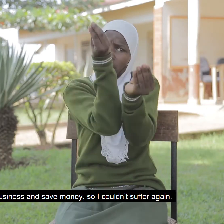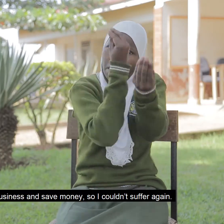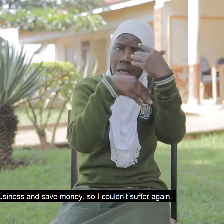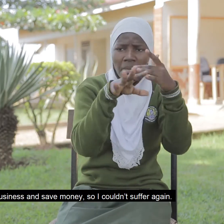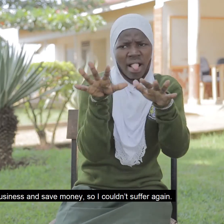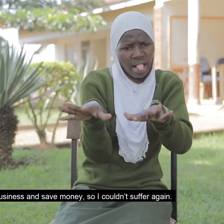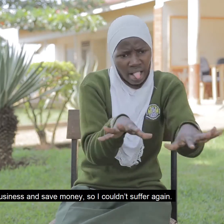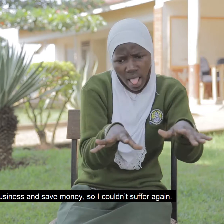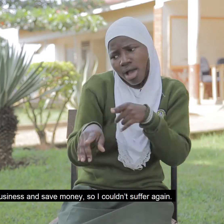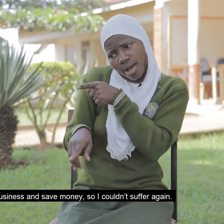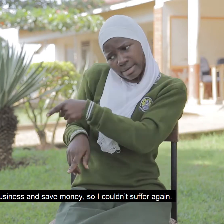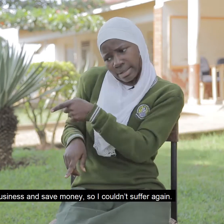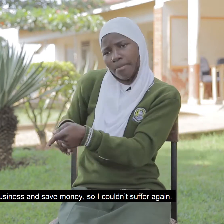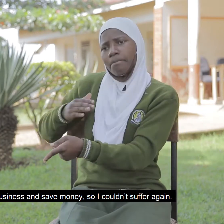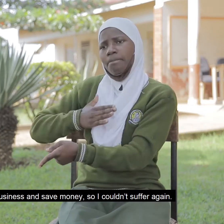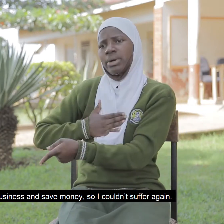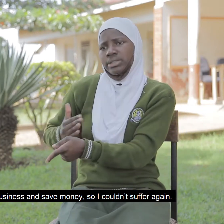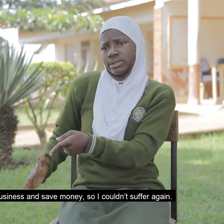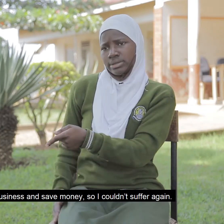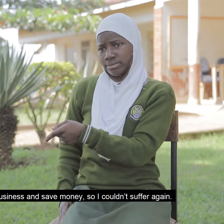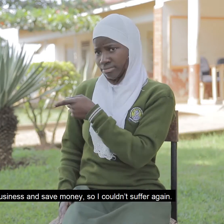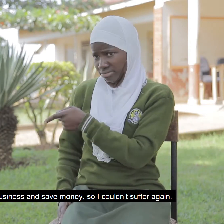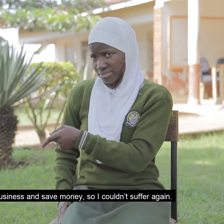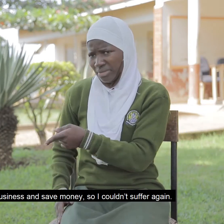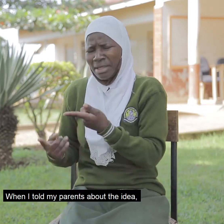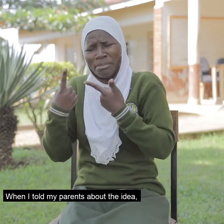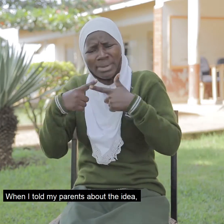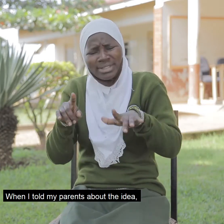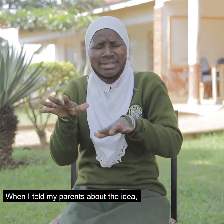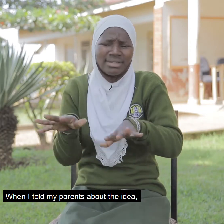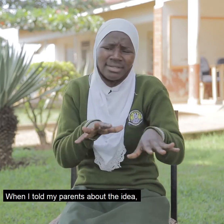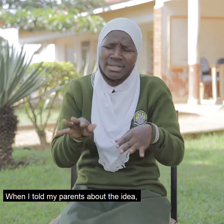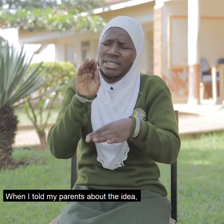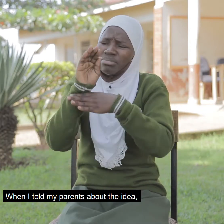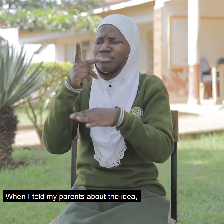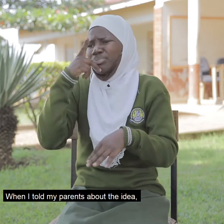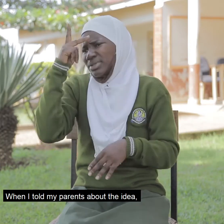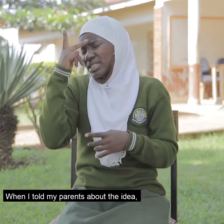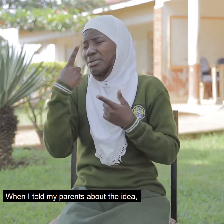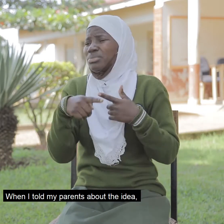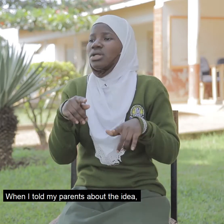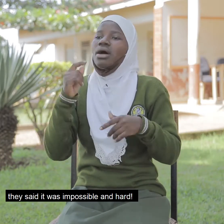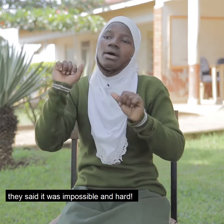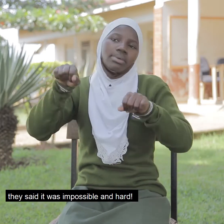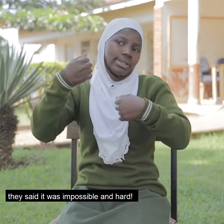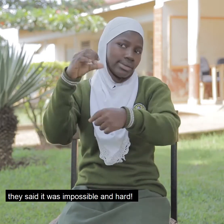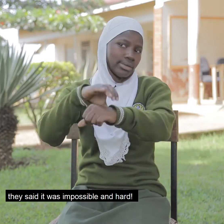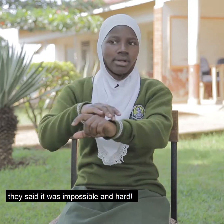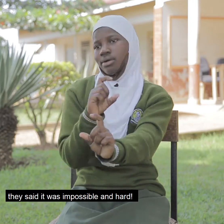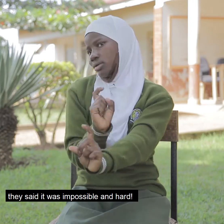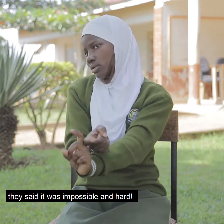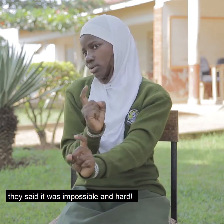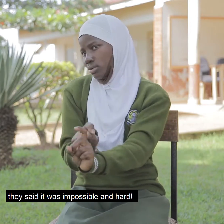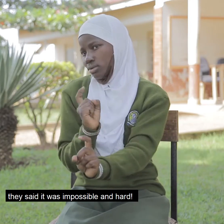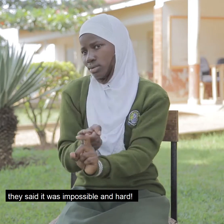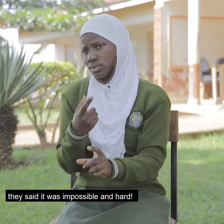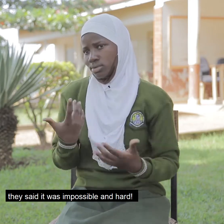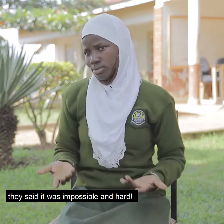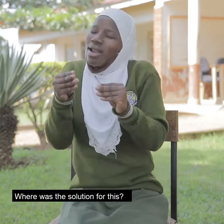save money, so I couldn't suffer again. When I told my parents about the idea, they said it was impossible and hard. Where